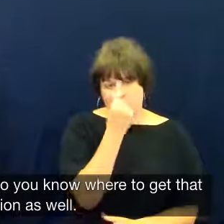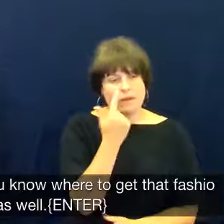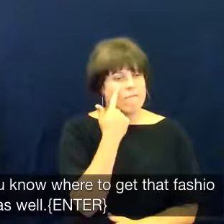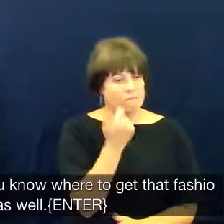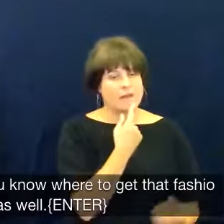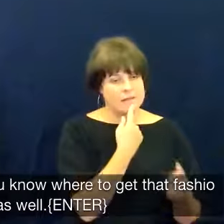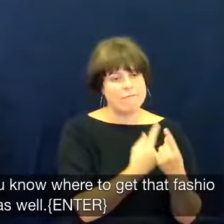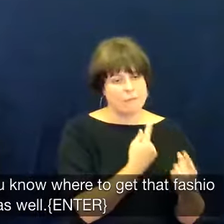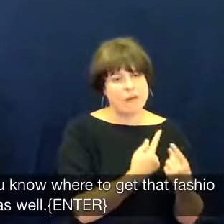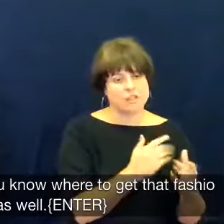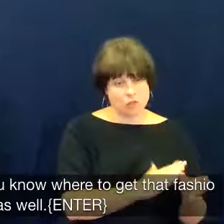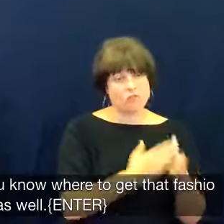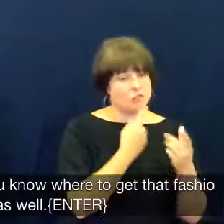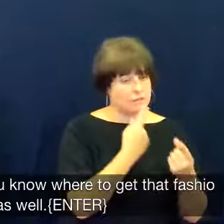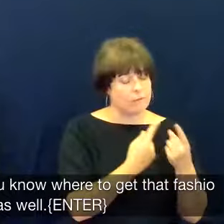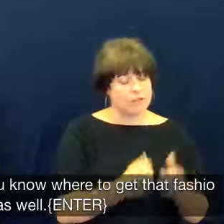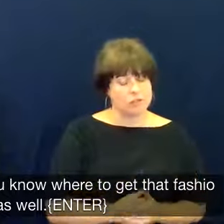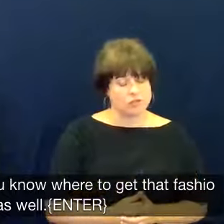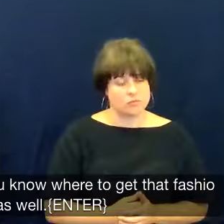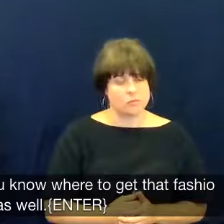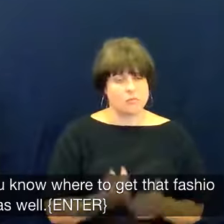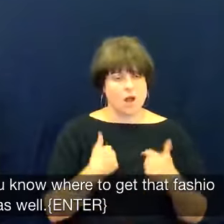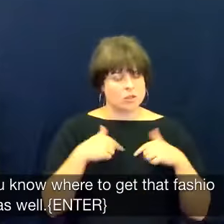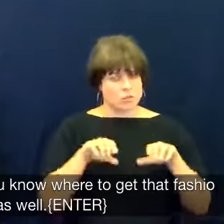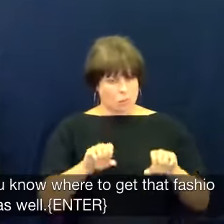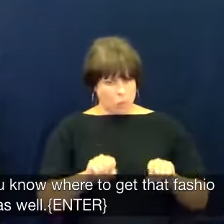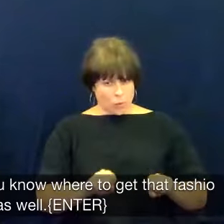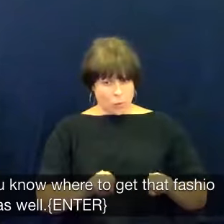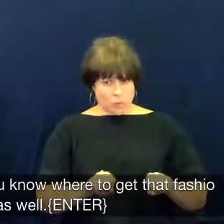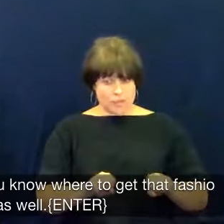So I'll just pause for a moment now and just check if there's